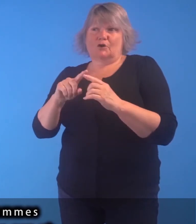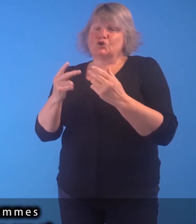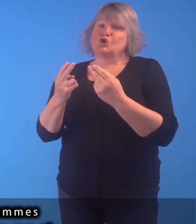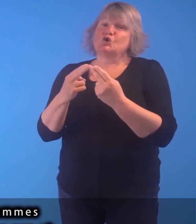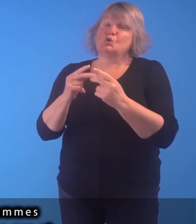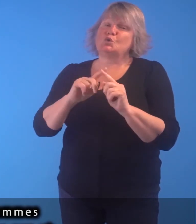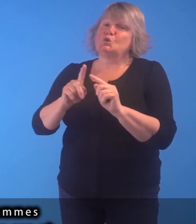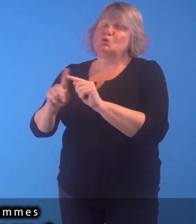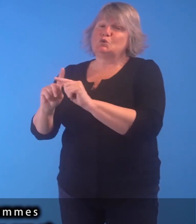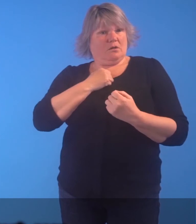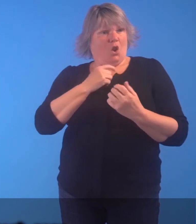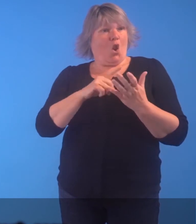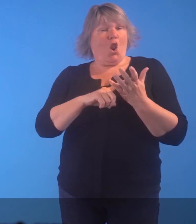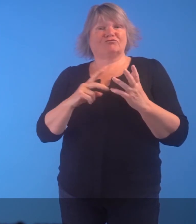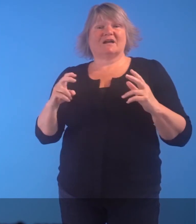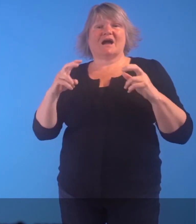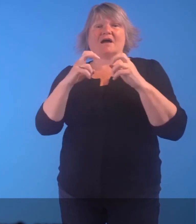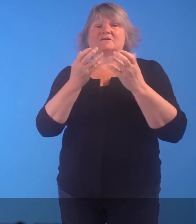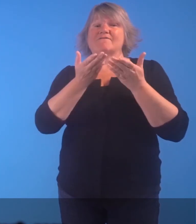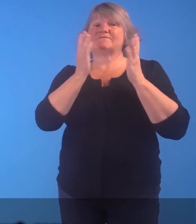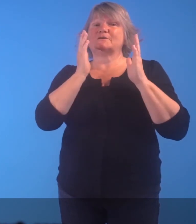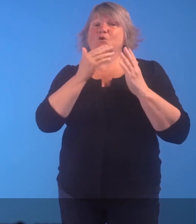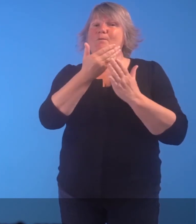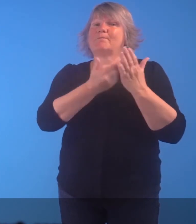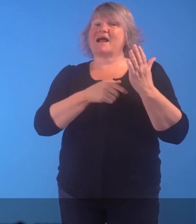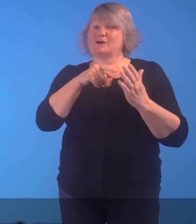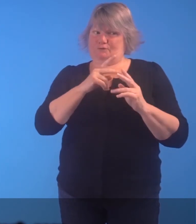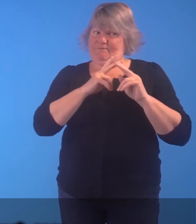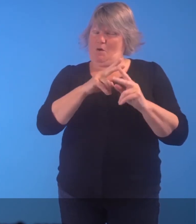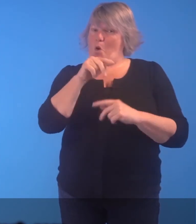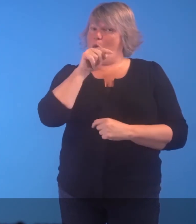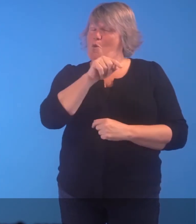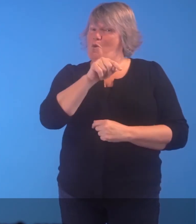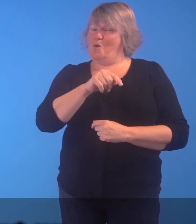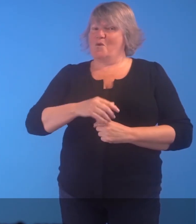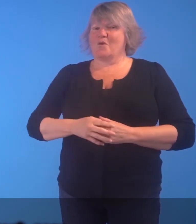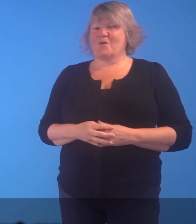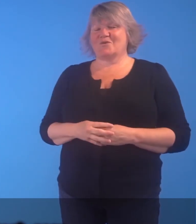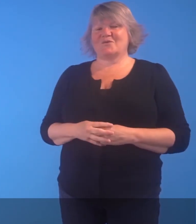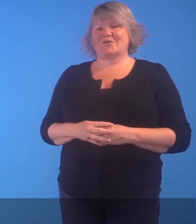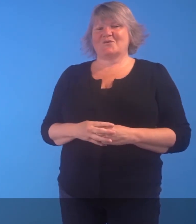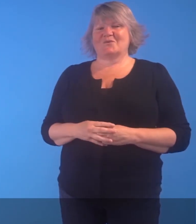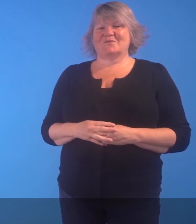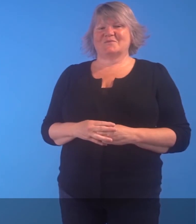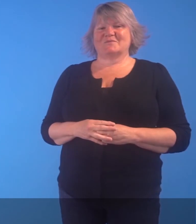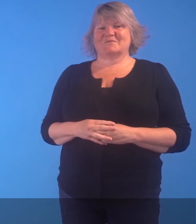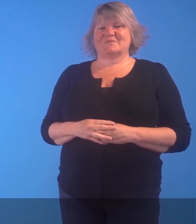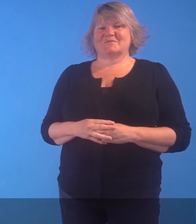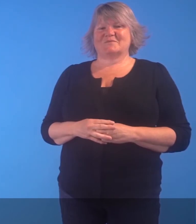The Reeds liked to entertain, and after my mother had been with them a year or two,